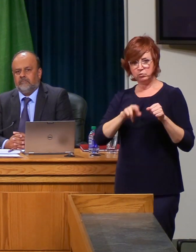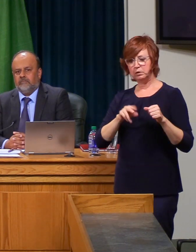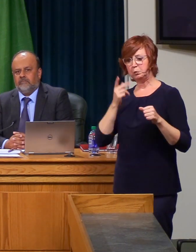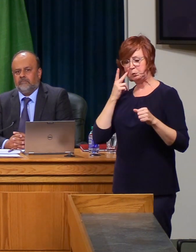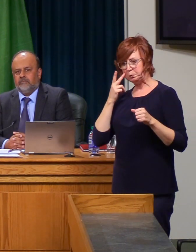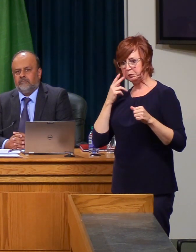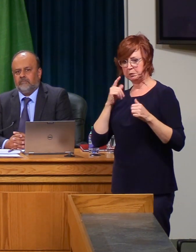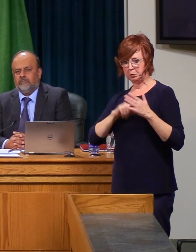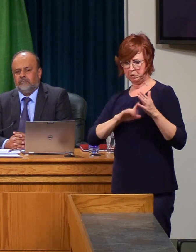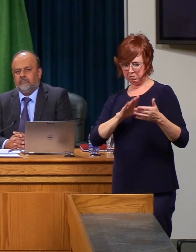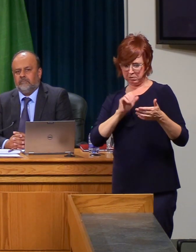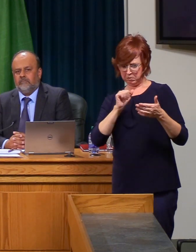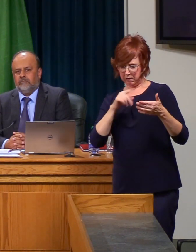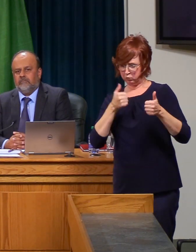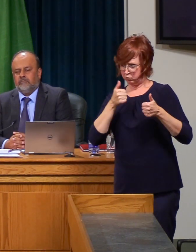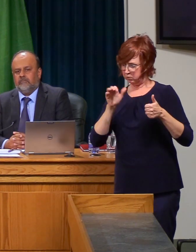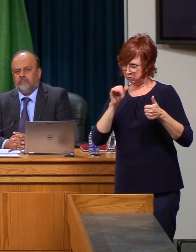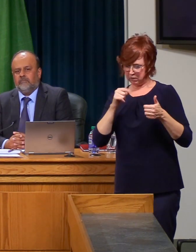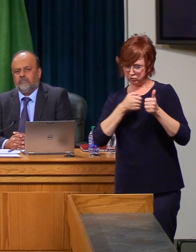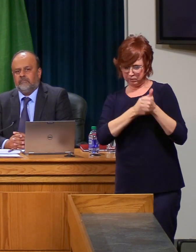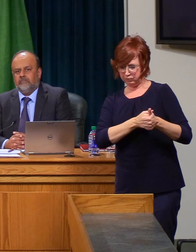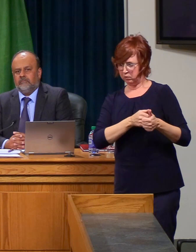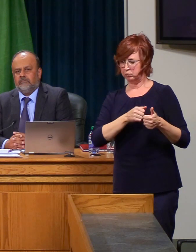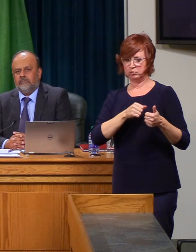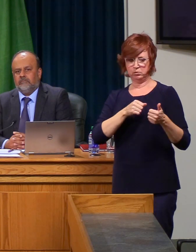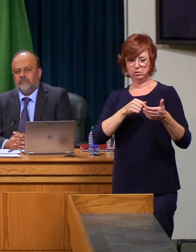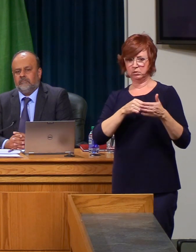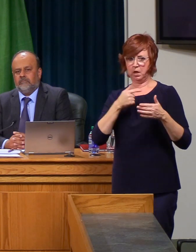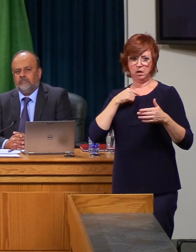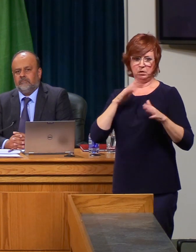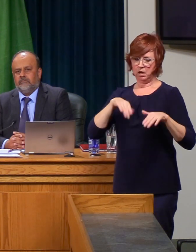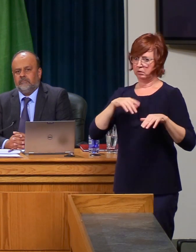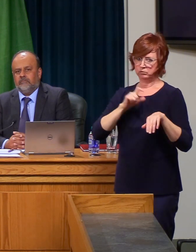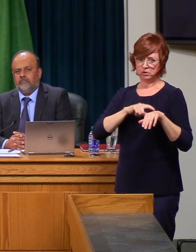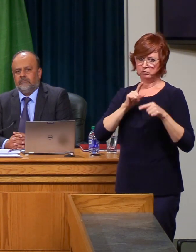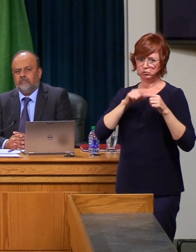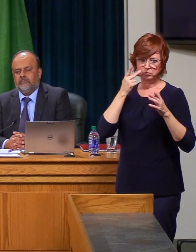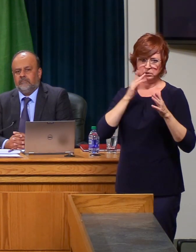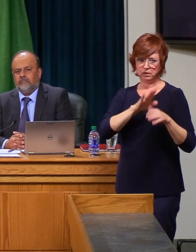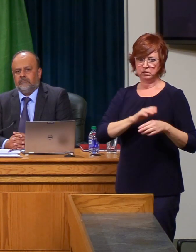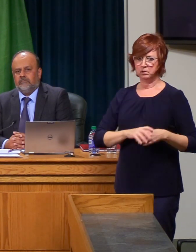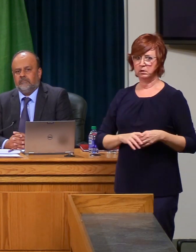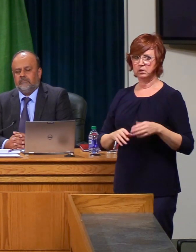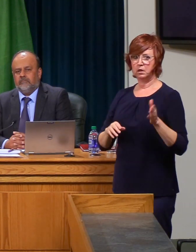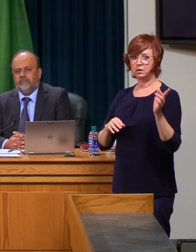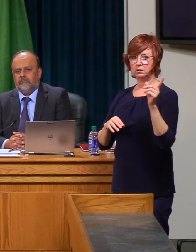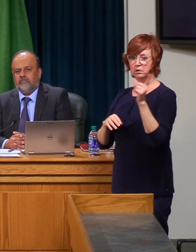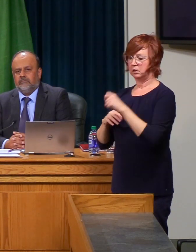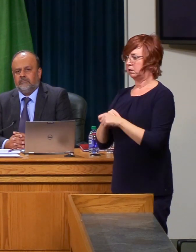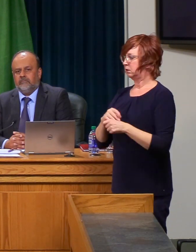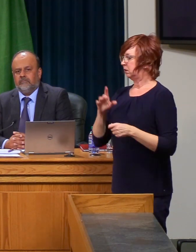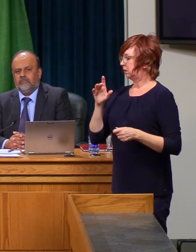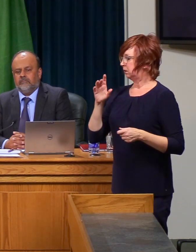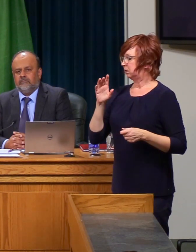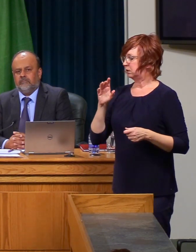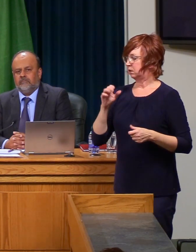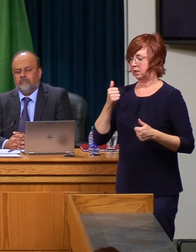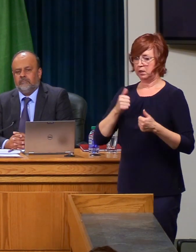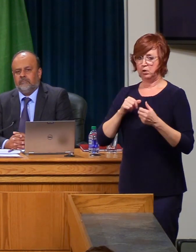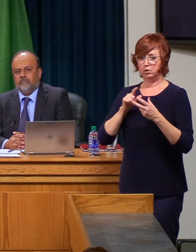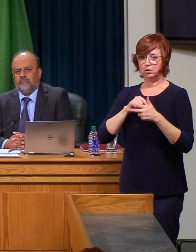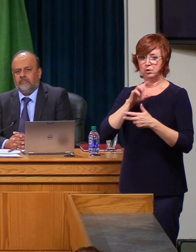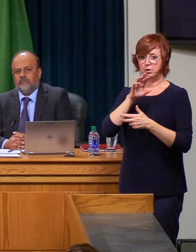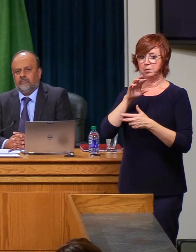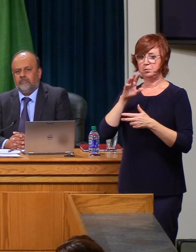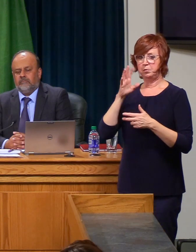using to put forward the motions that they have had. I haven't had an opportunity to look at it. Minister Reiter or Dr. Shahab, what